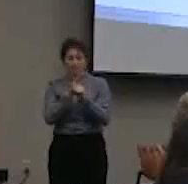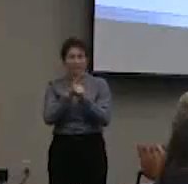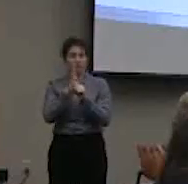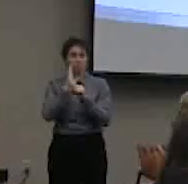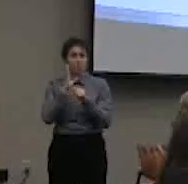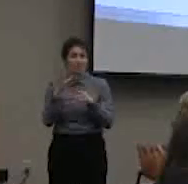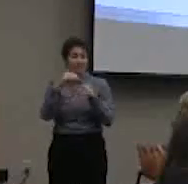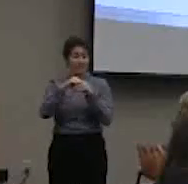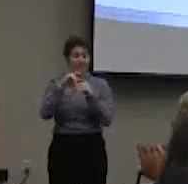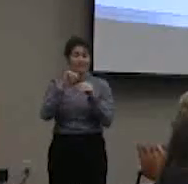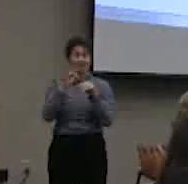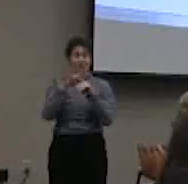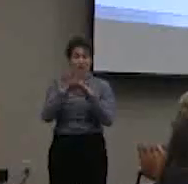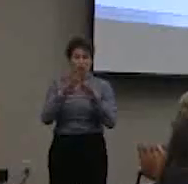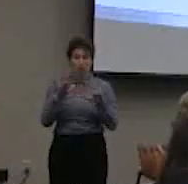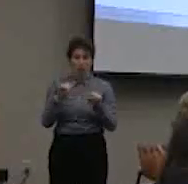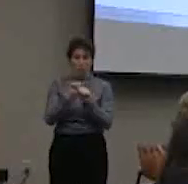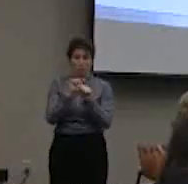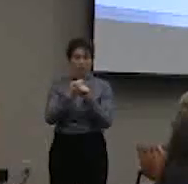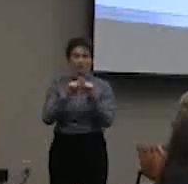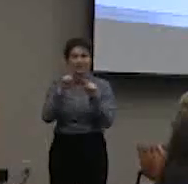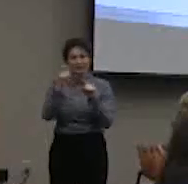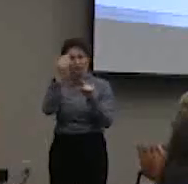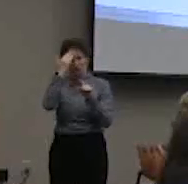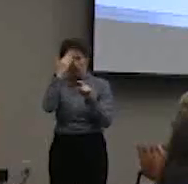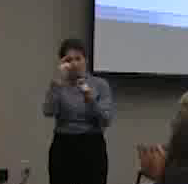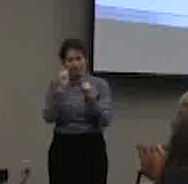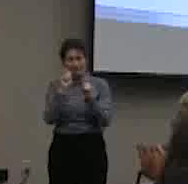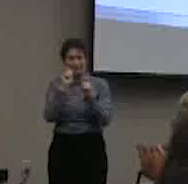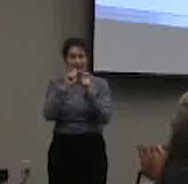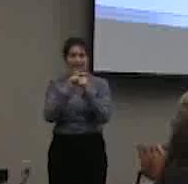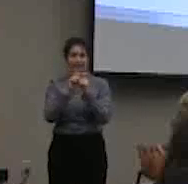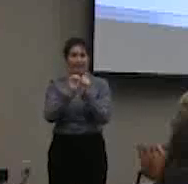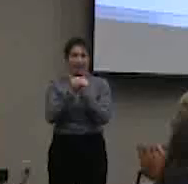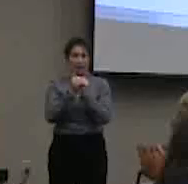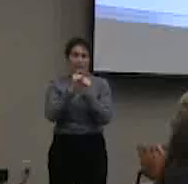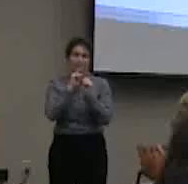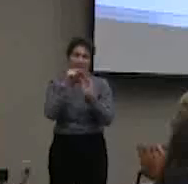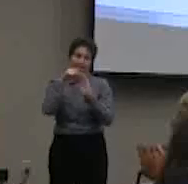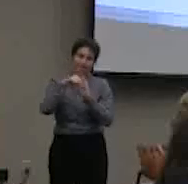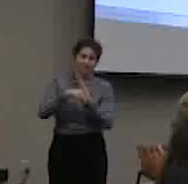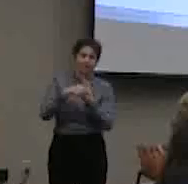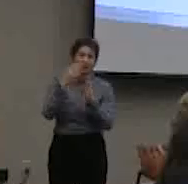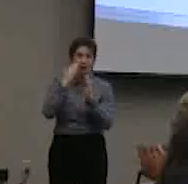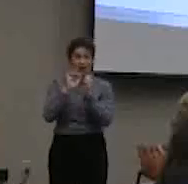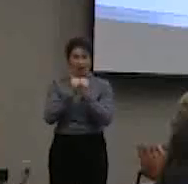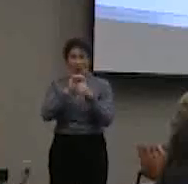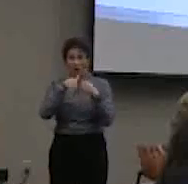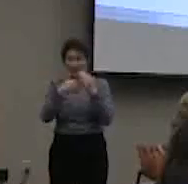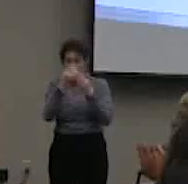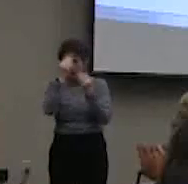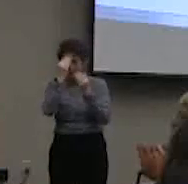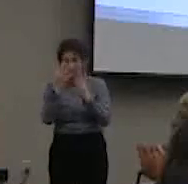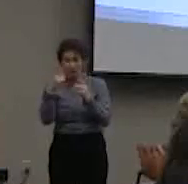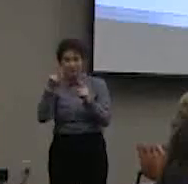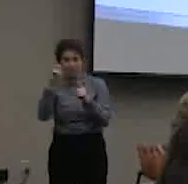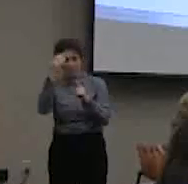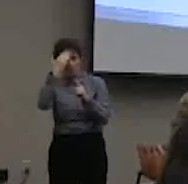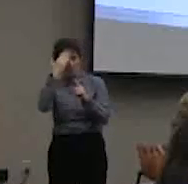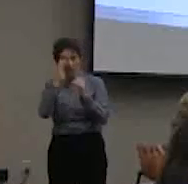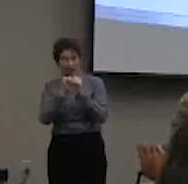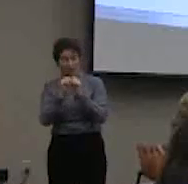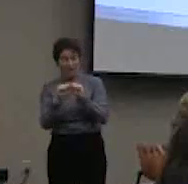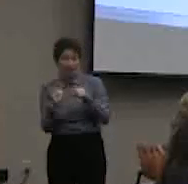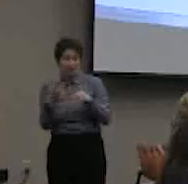they just need to know exactly how deep it is and to have the, you know, to have the information to be a part of it. And